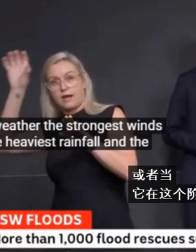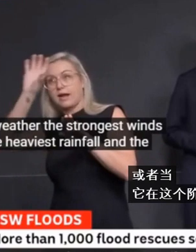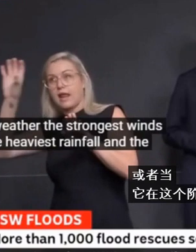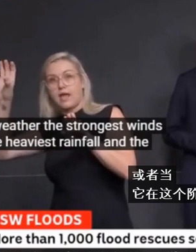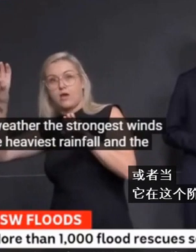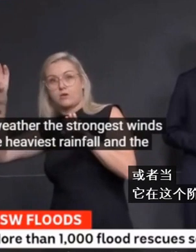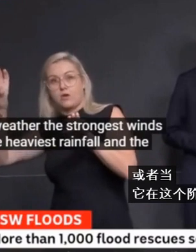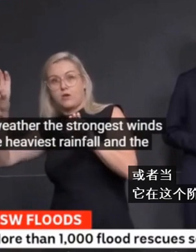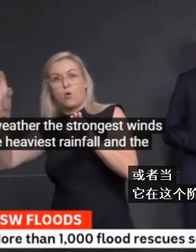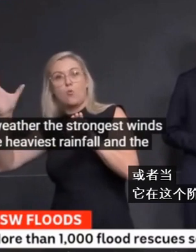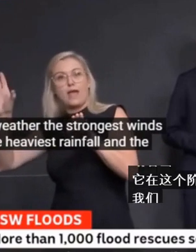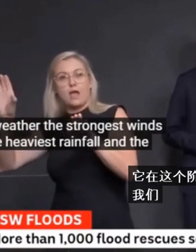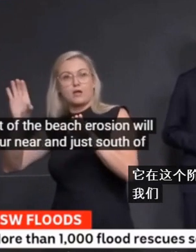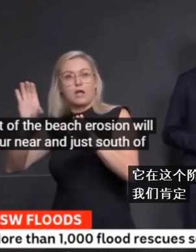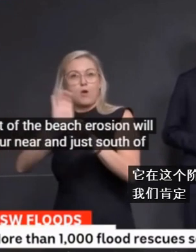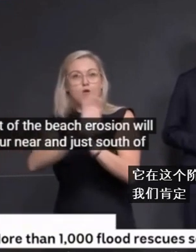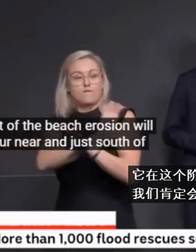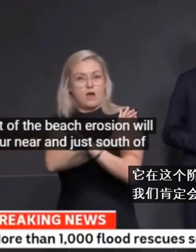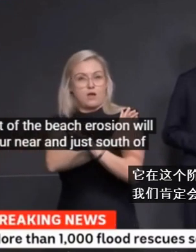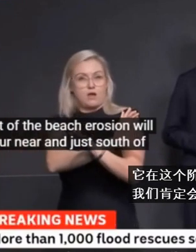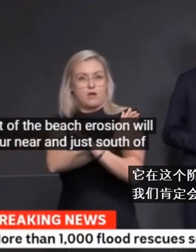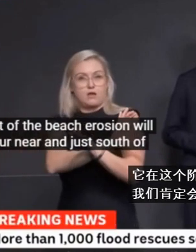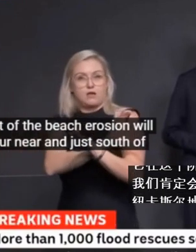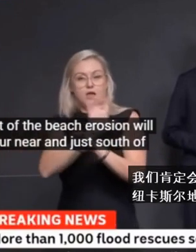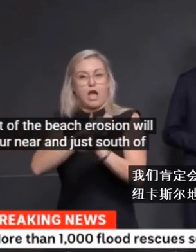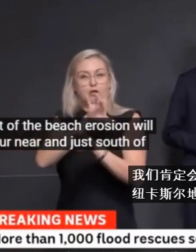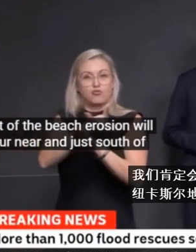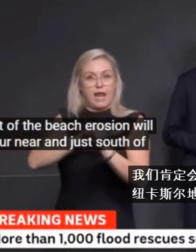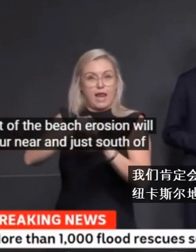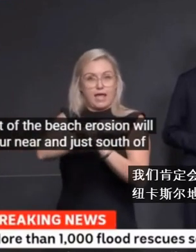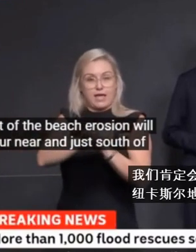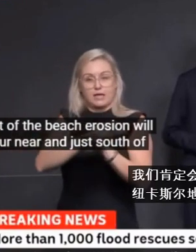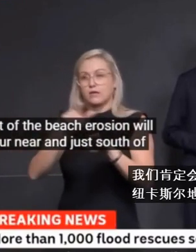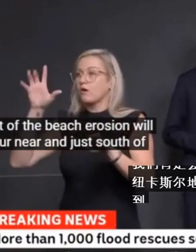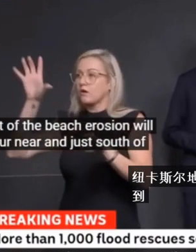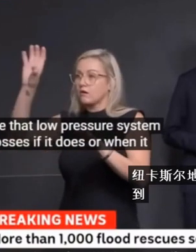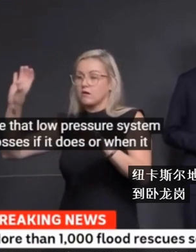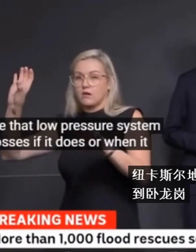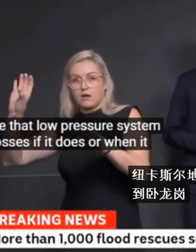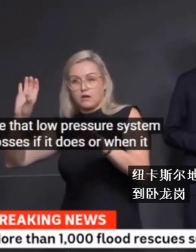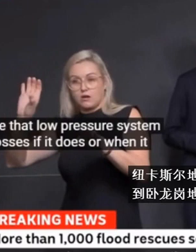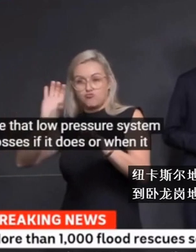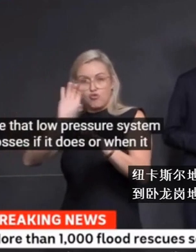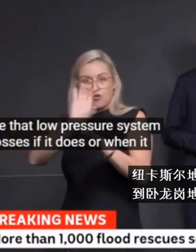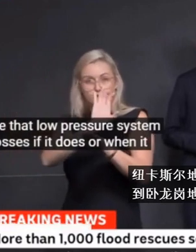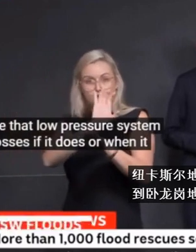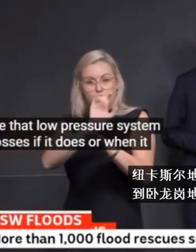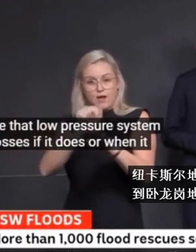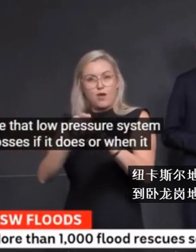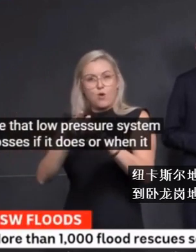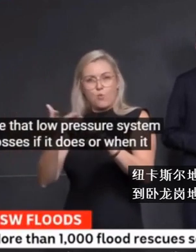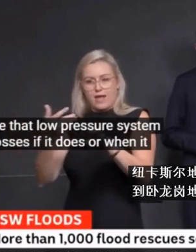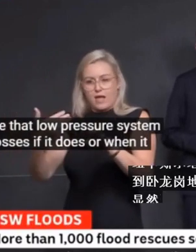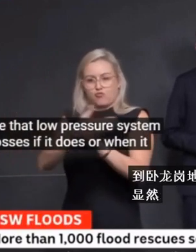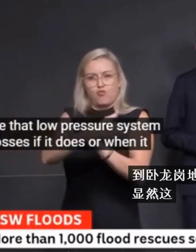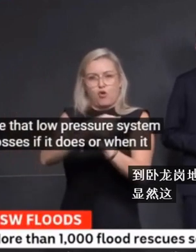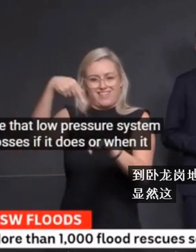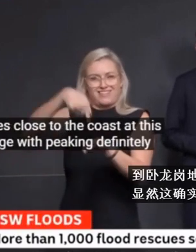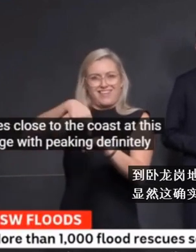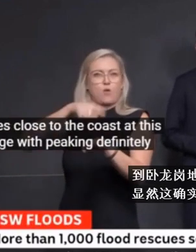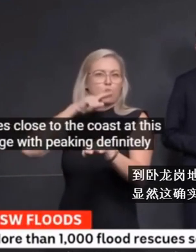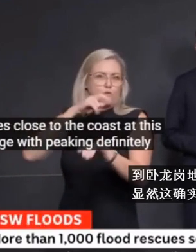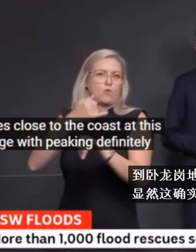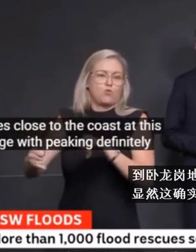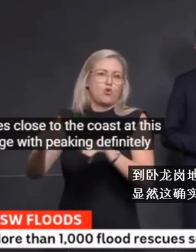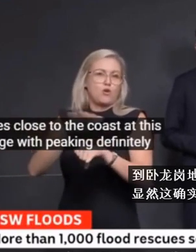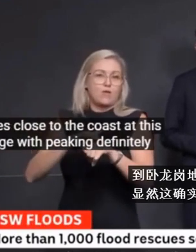close to the coast. At this stage, we're thinking definitely somewhere in the Central Coast, around the Newcastle area, down to around the Wollongong area. Obviously, that